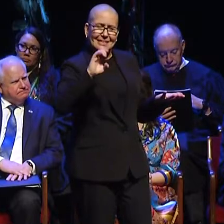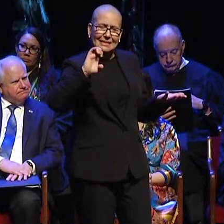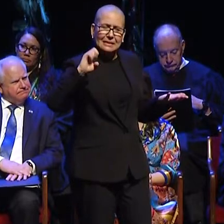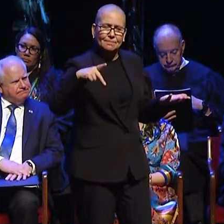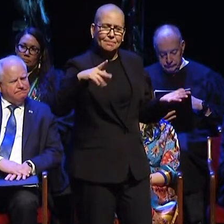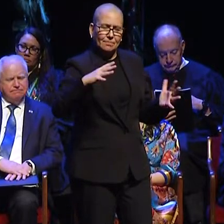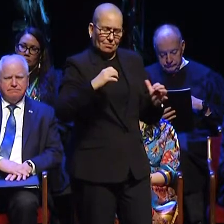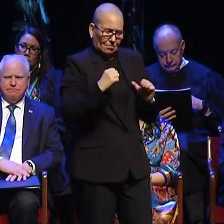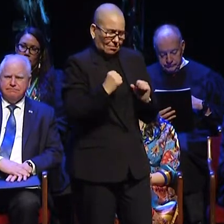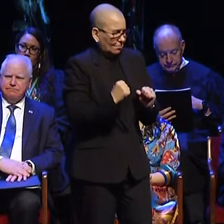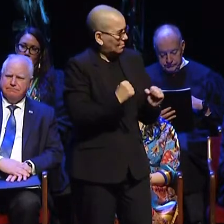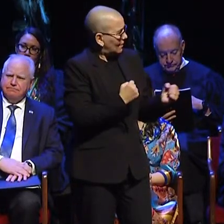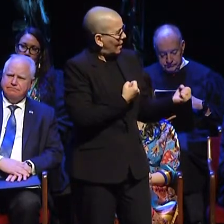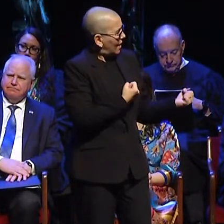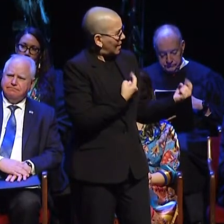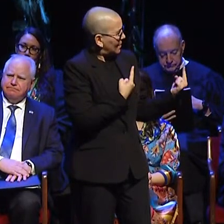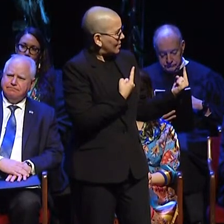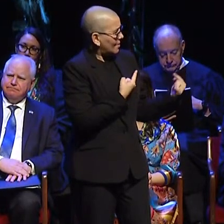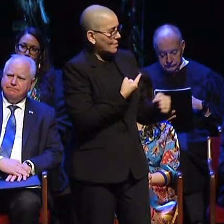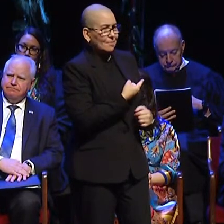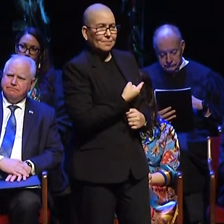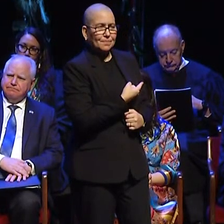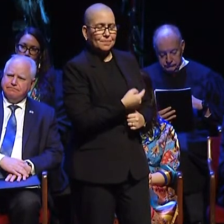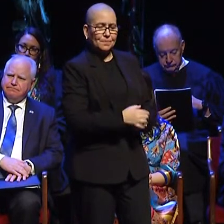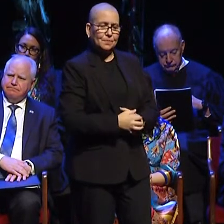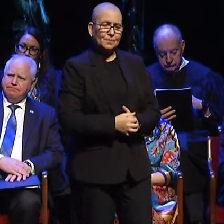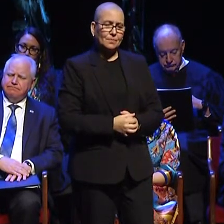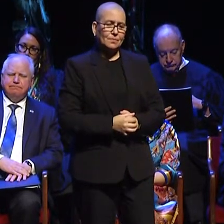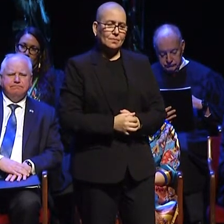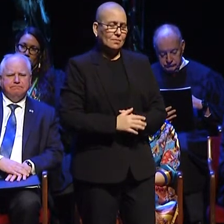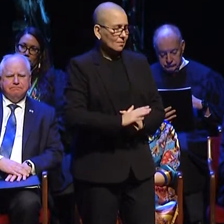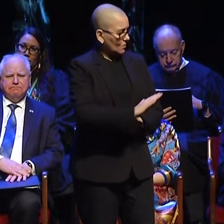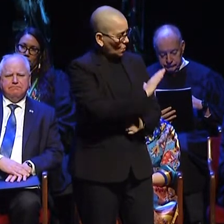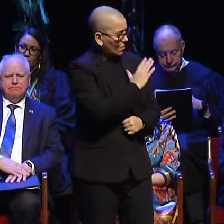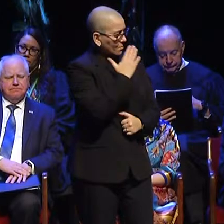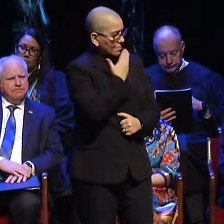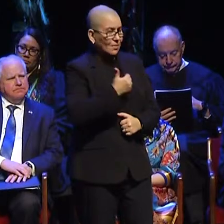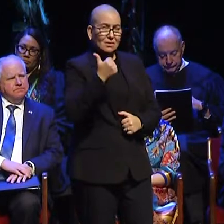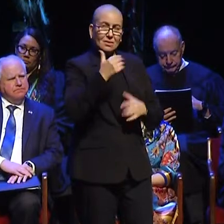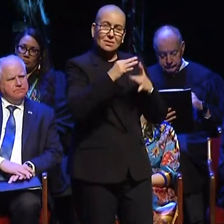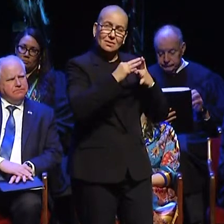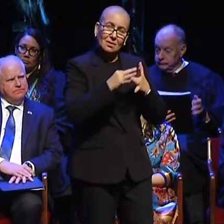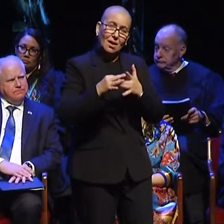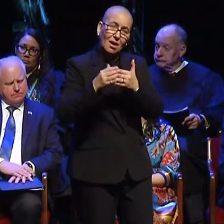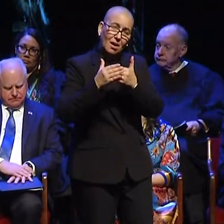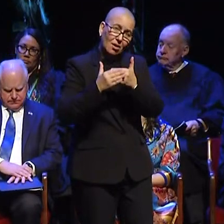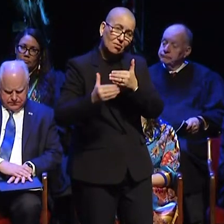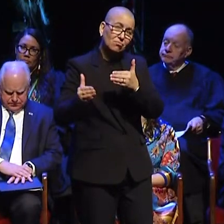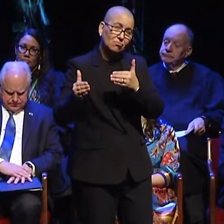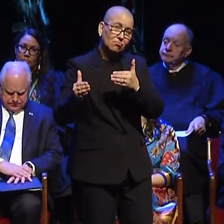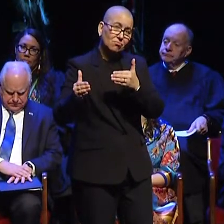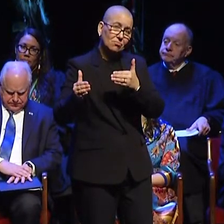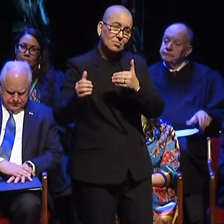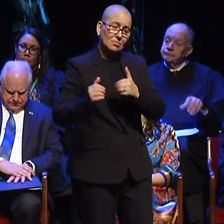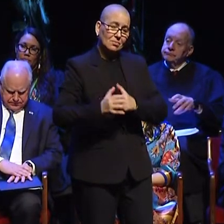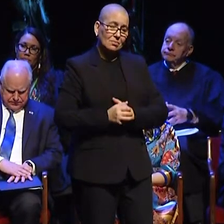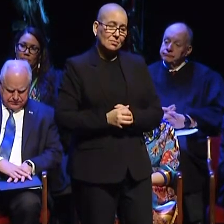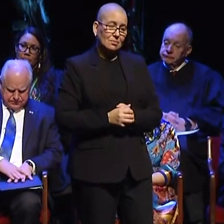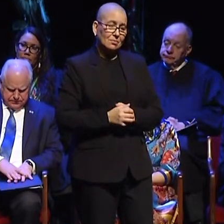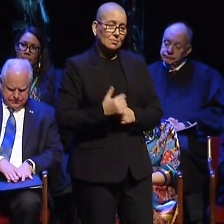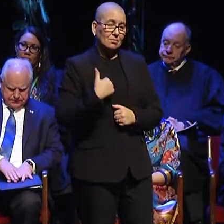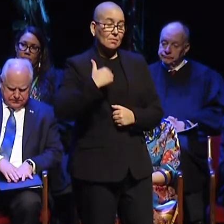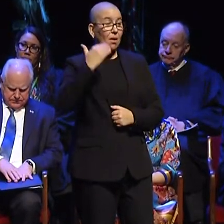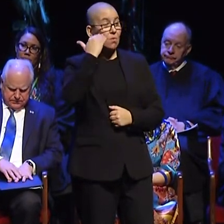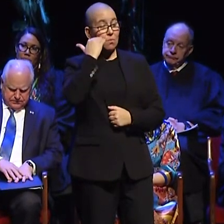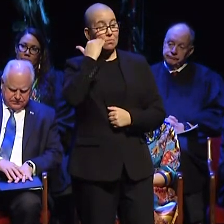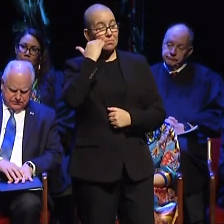understanding heart. It will be your best guide. To know that time is the best